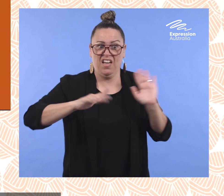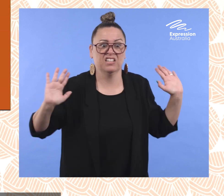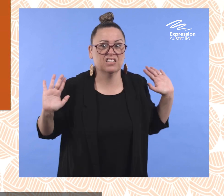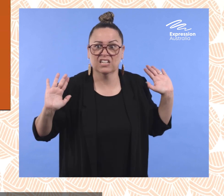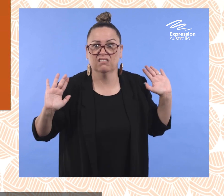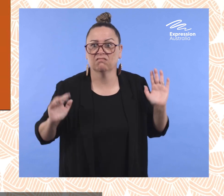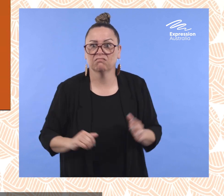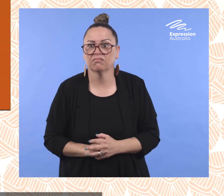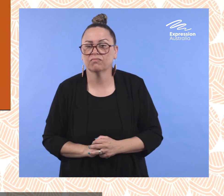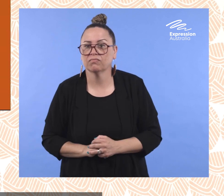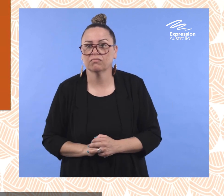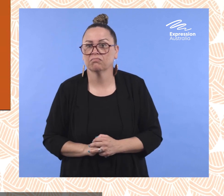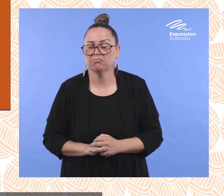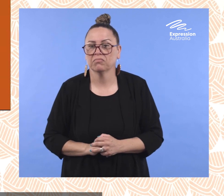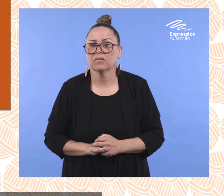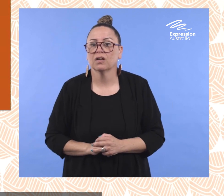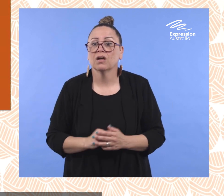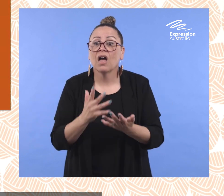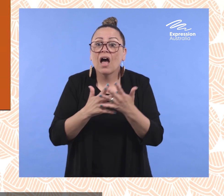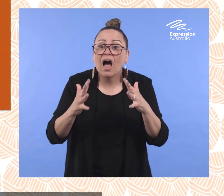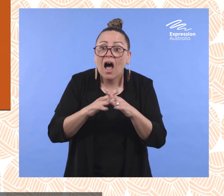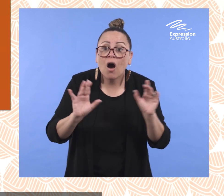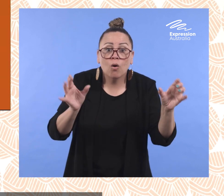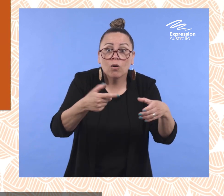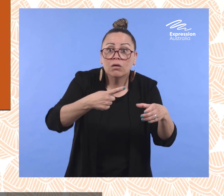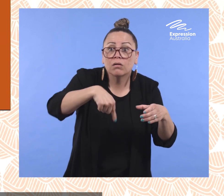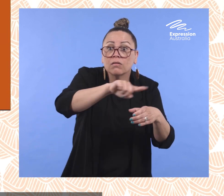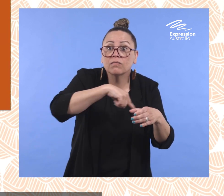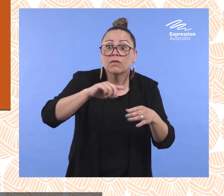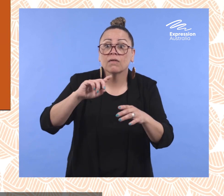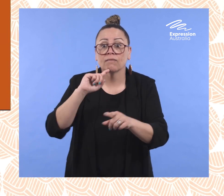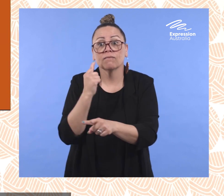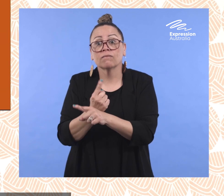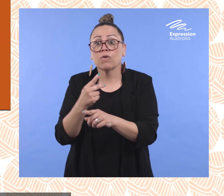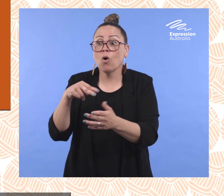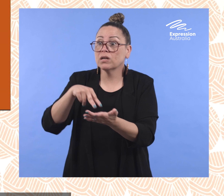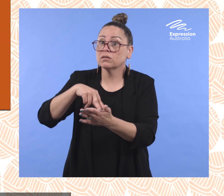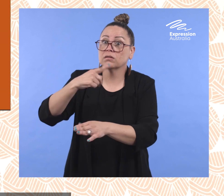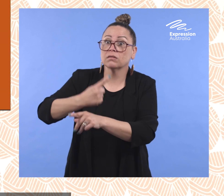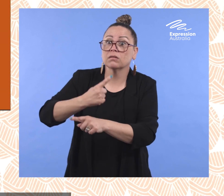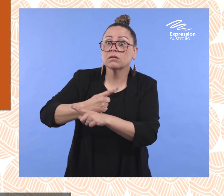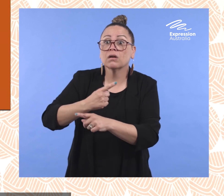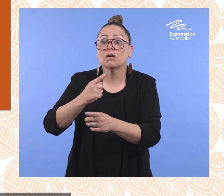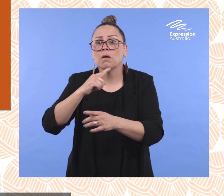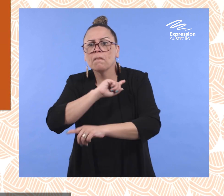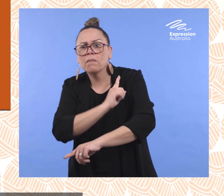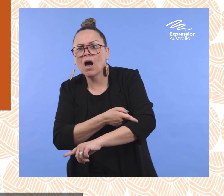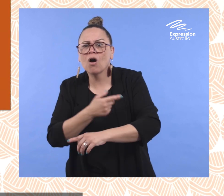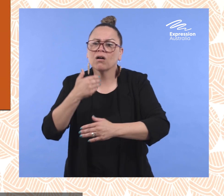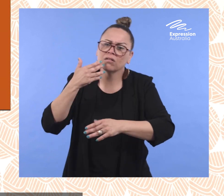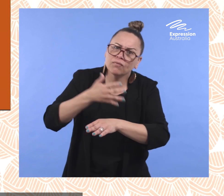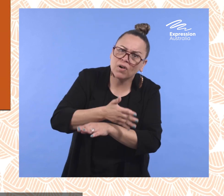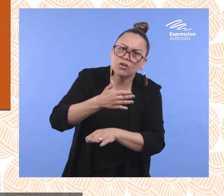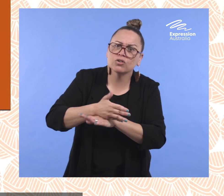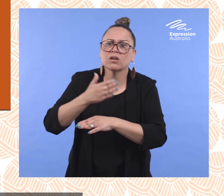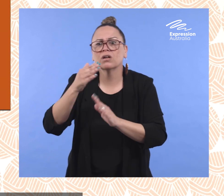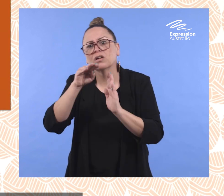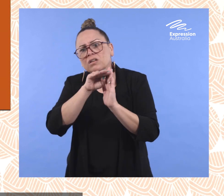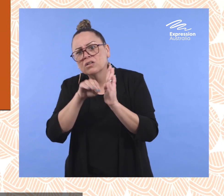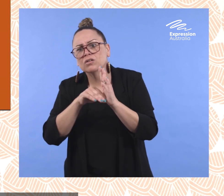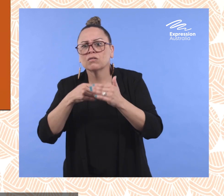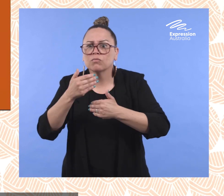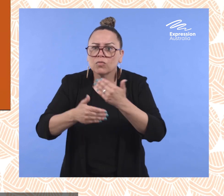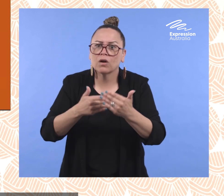peoples. That's it. From there, how the voice works, so the functions and powers and composition and